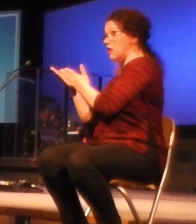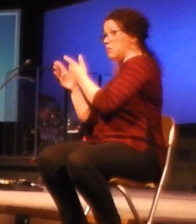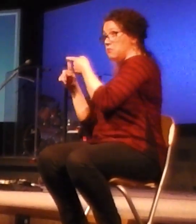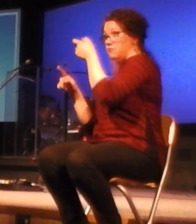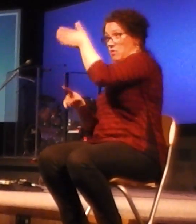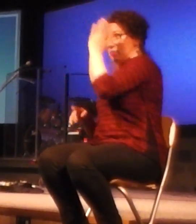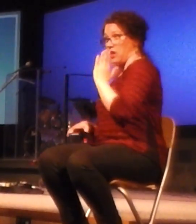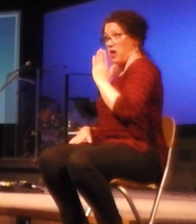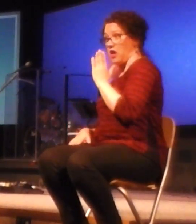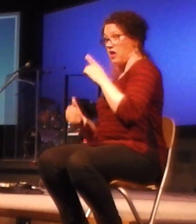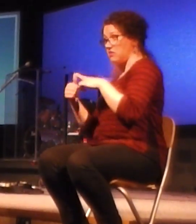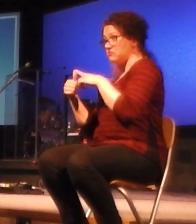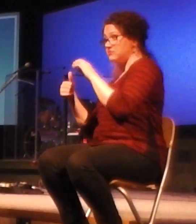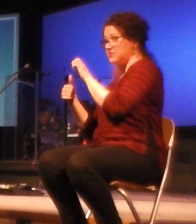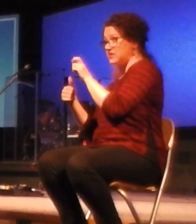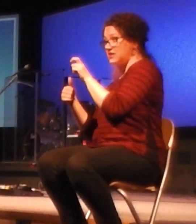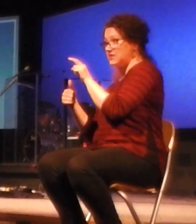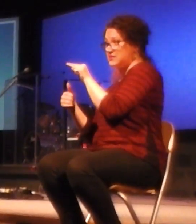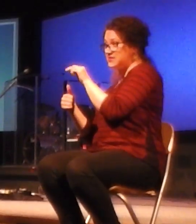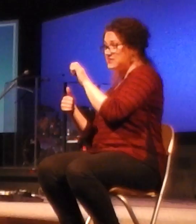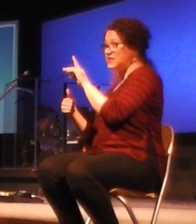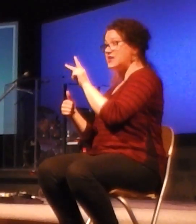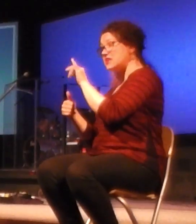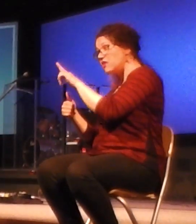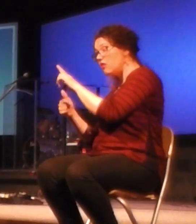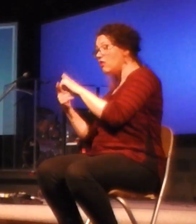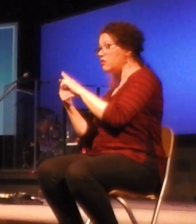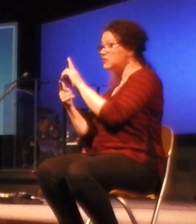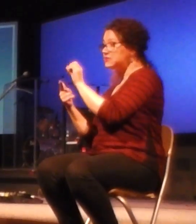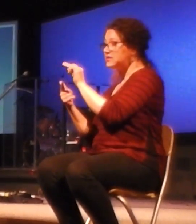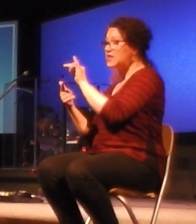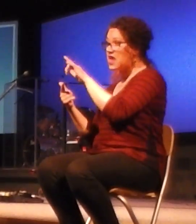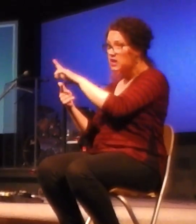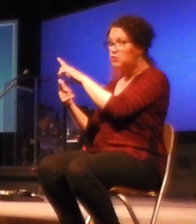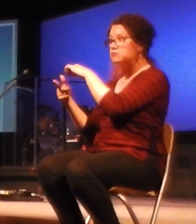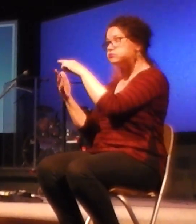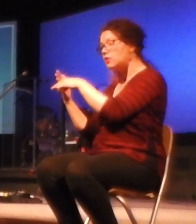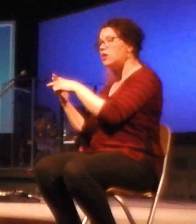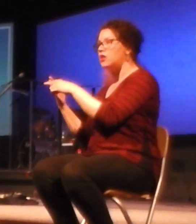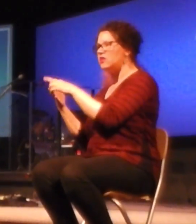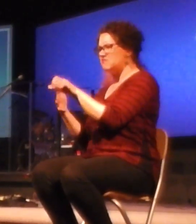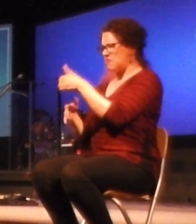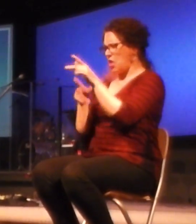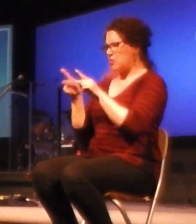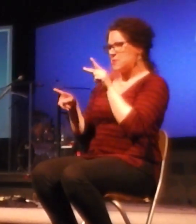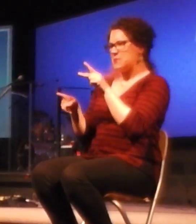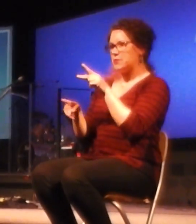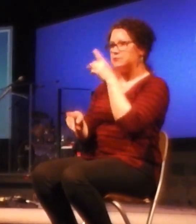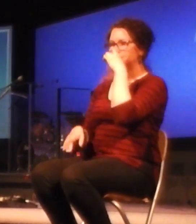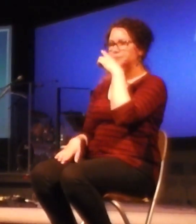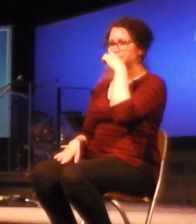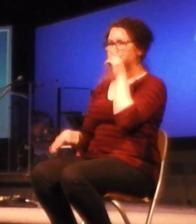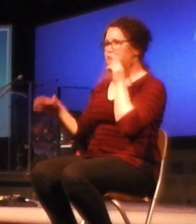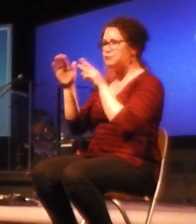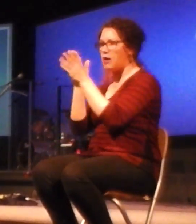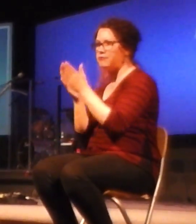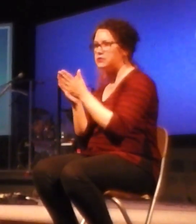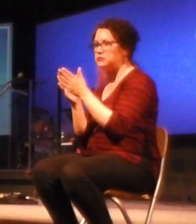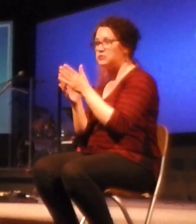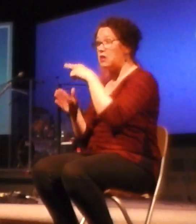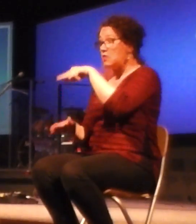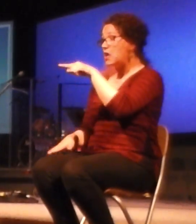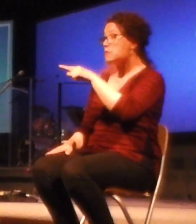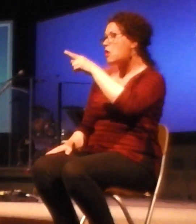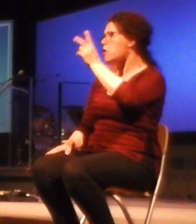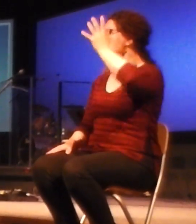this time of exile. But then you have these other people who are basically false prophets, who are speaking, but they're not speaking on behalf